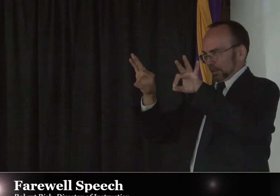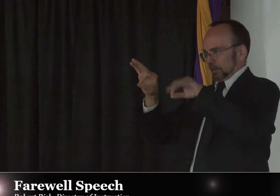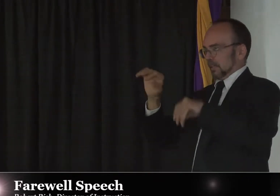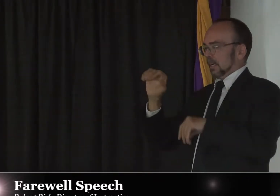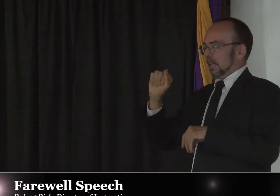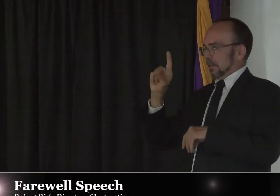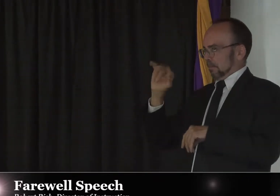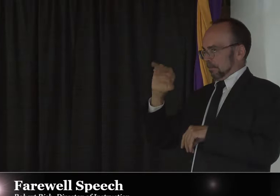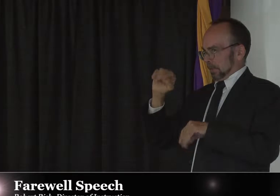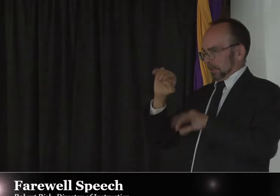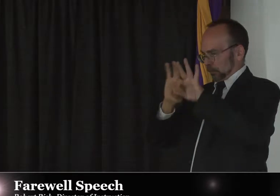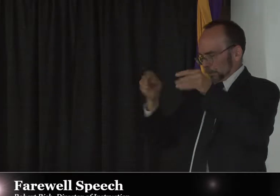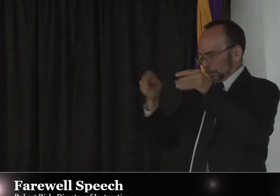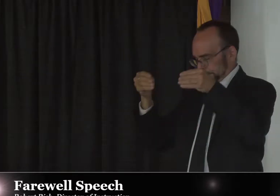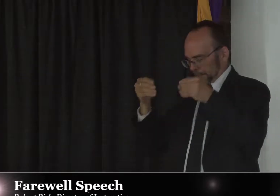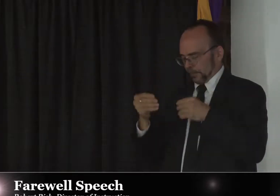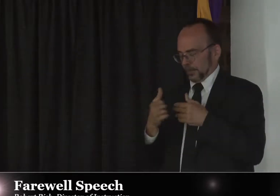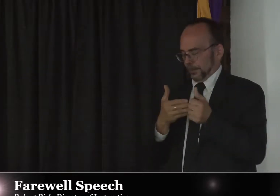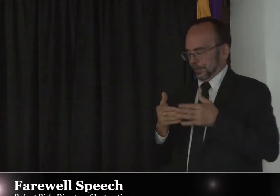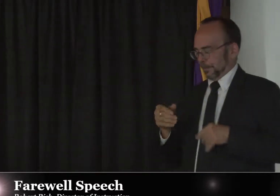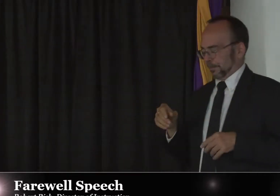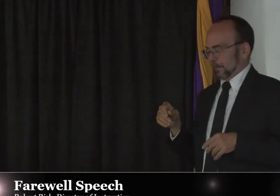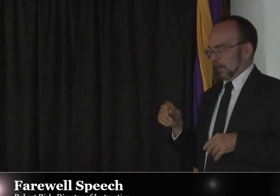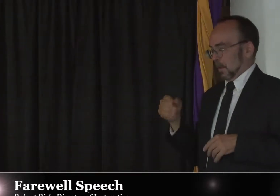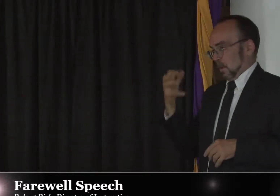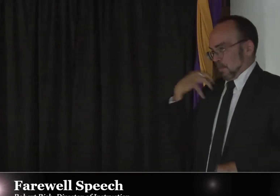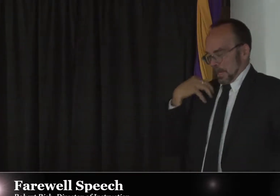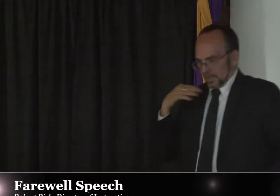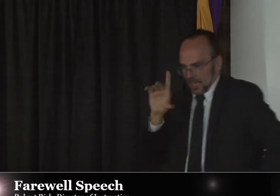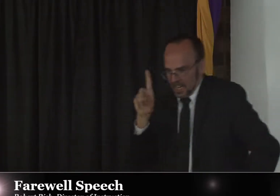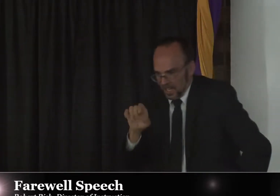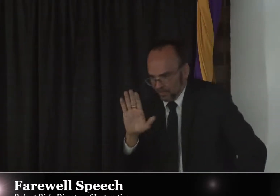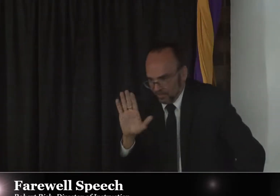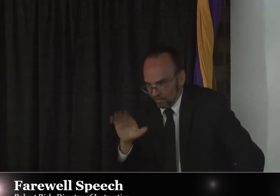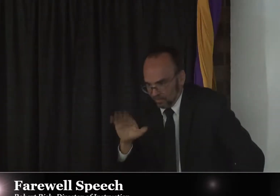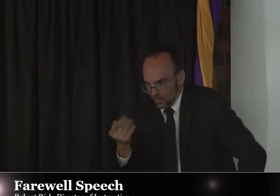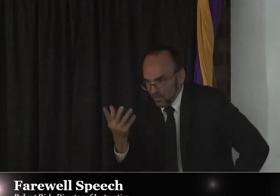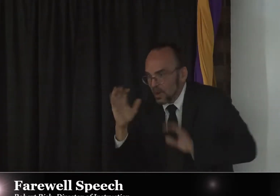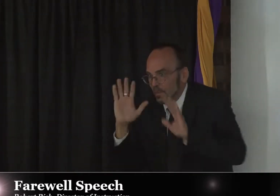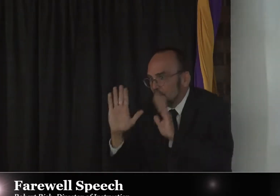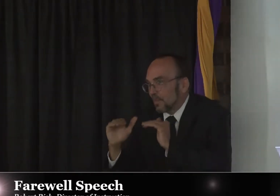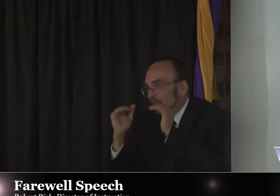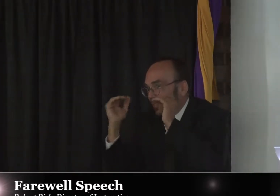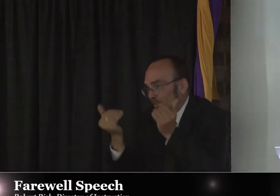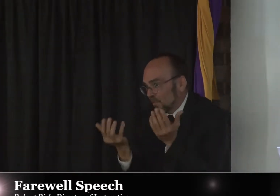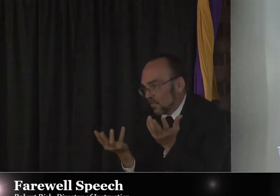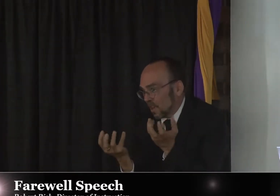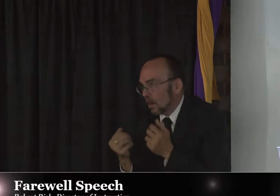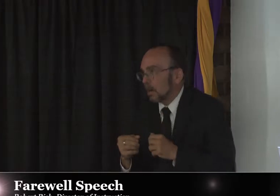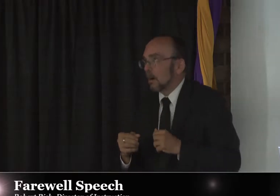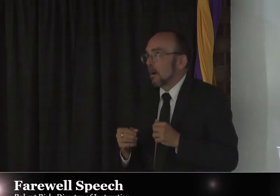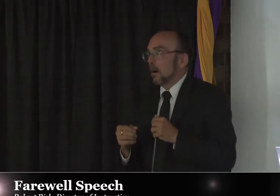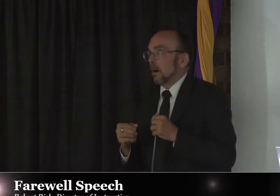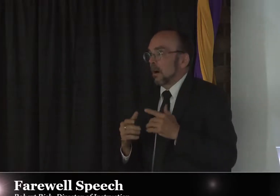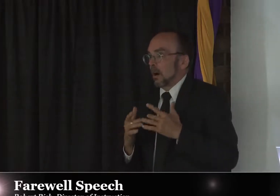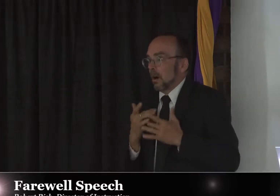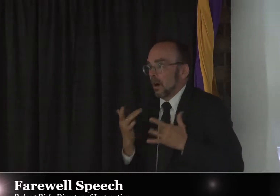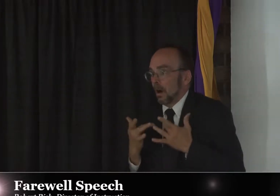got a master's degree and an admin license. And my boss said, hey, do you want a promotion? And I